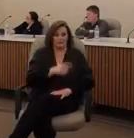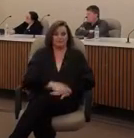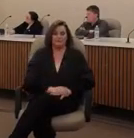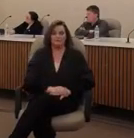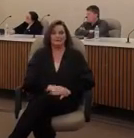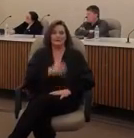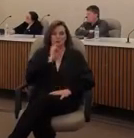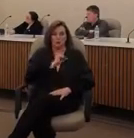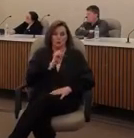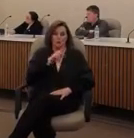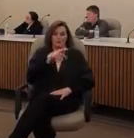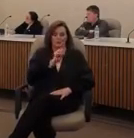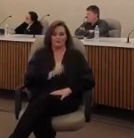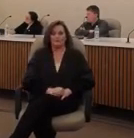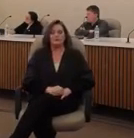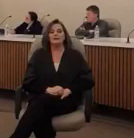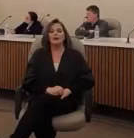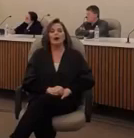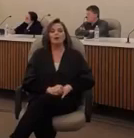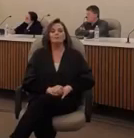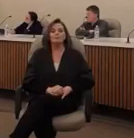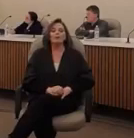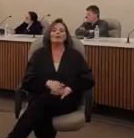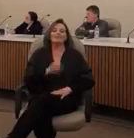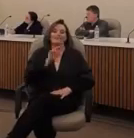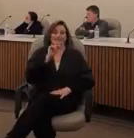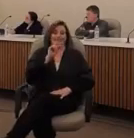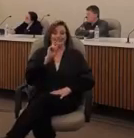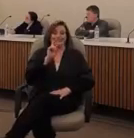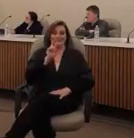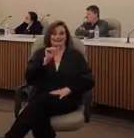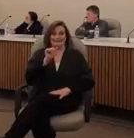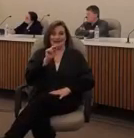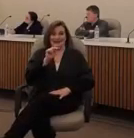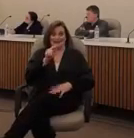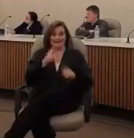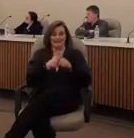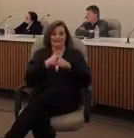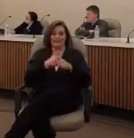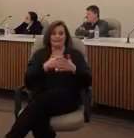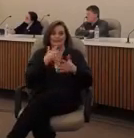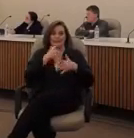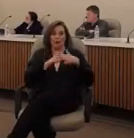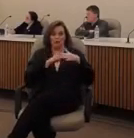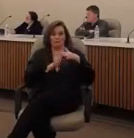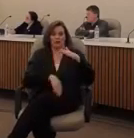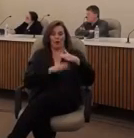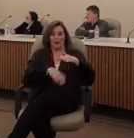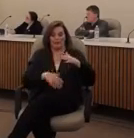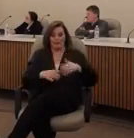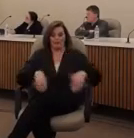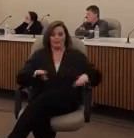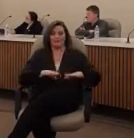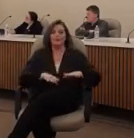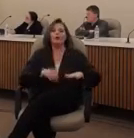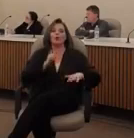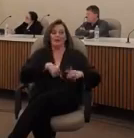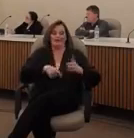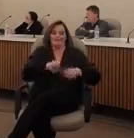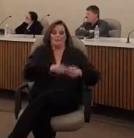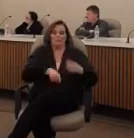are currently a problem. There is a little bit of contamination, and they are just old pumps, and they're not